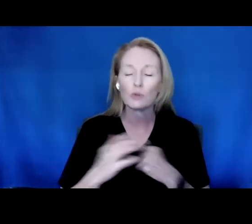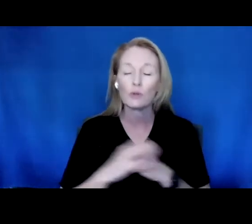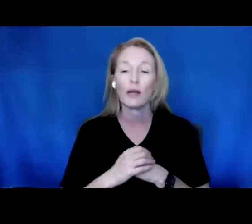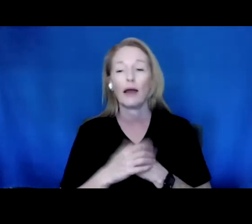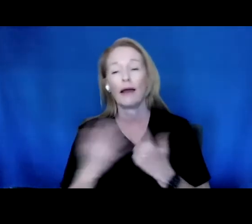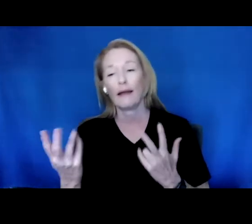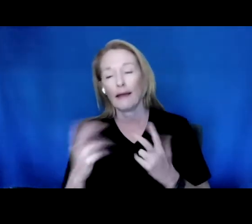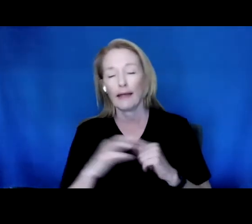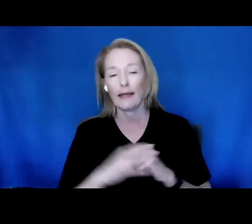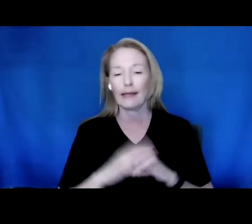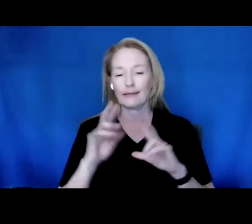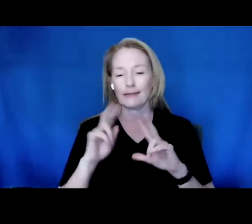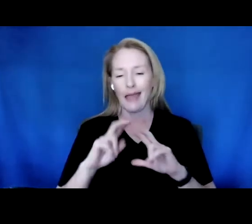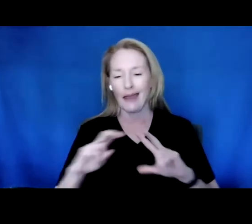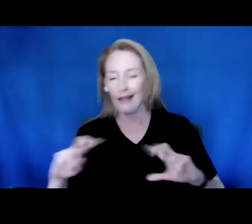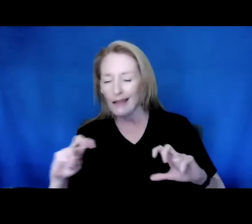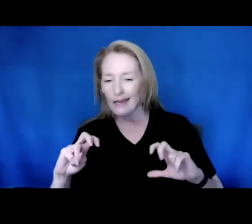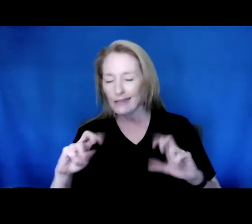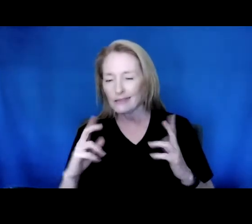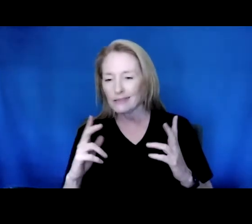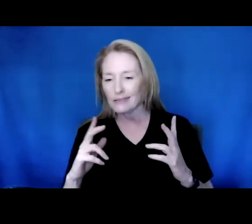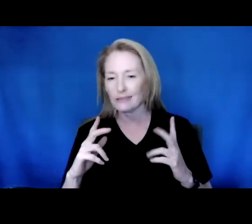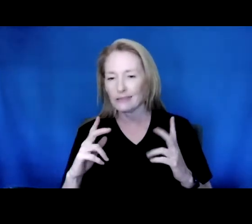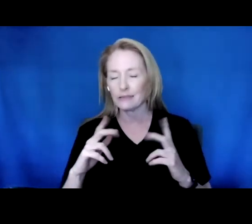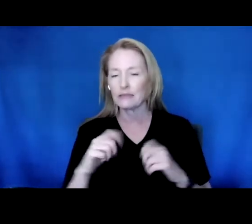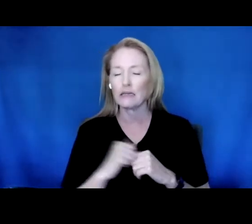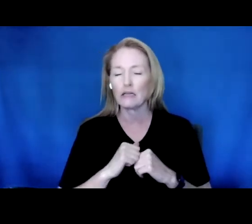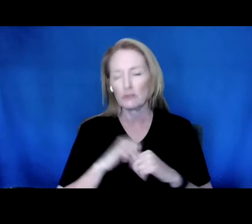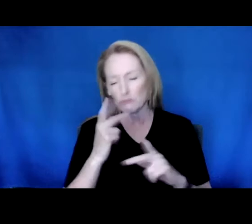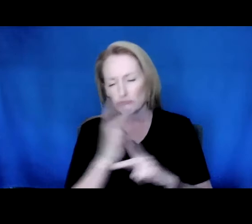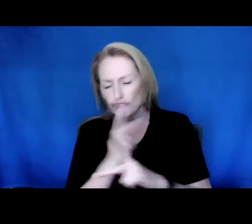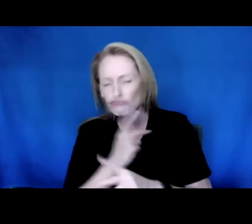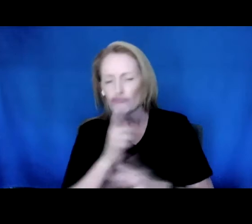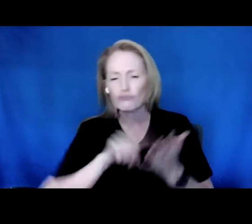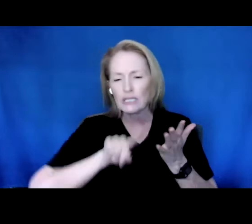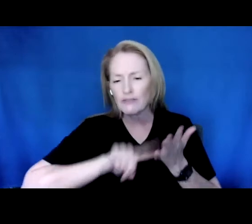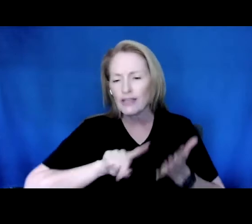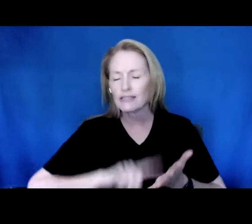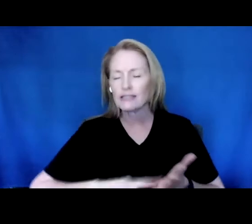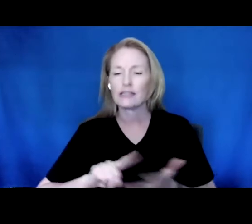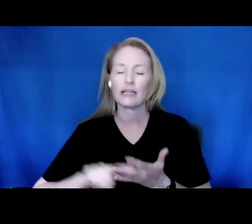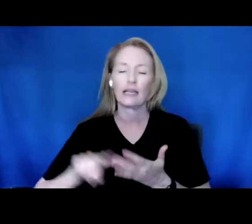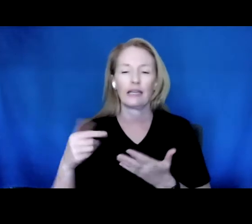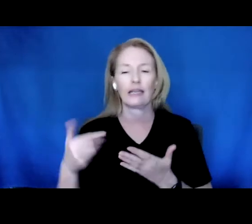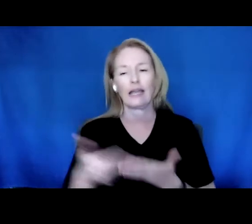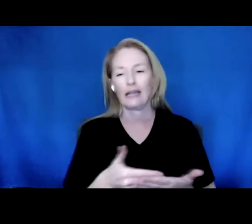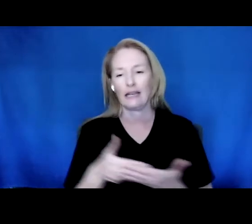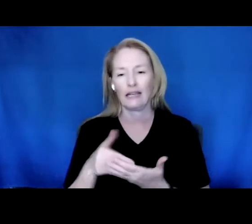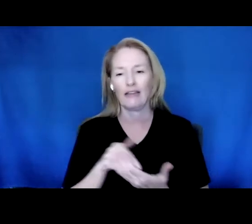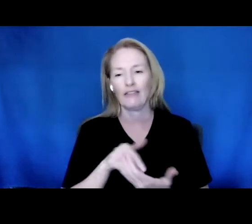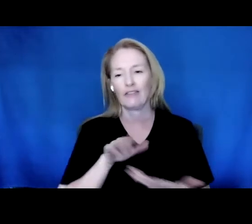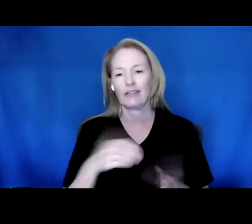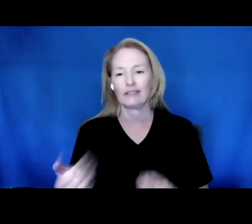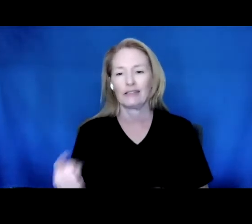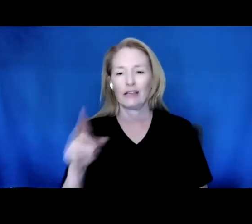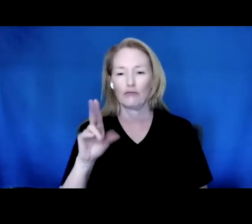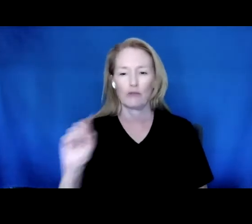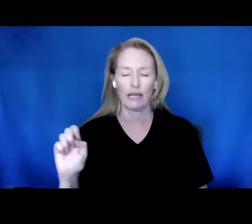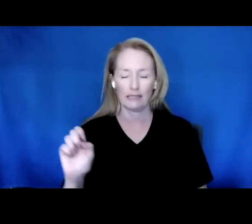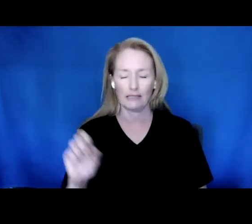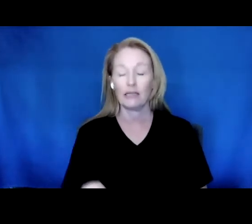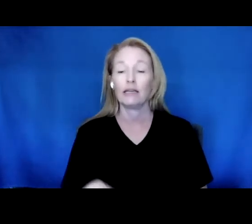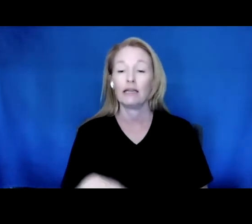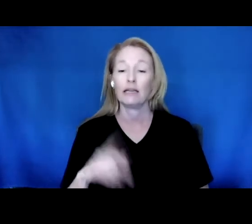investigate fetal infant mortality. And this is usually conducted at a city or county level by a local health